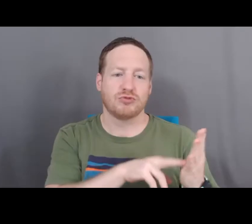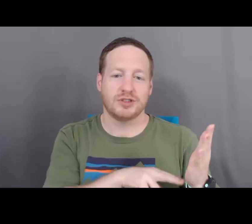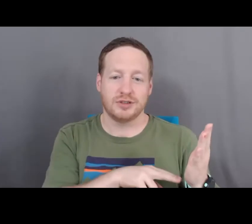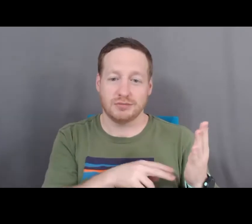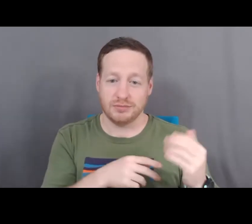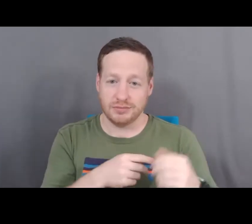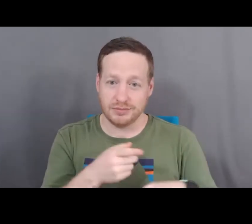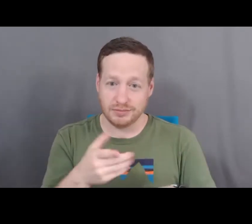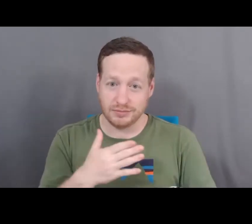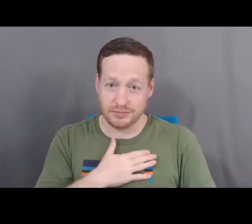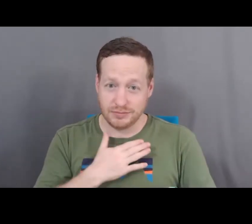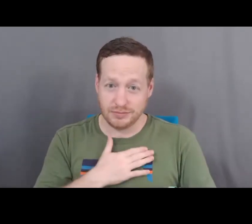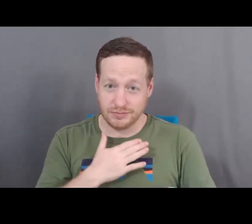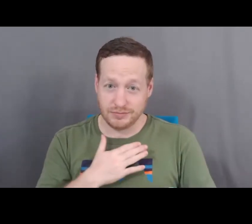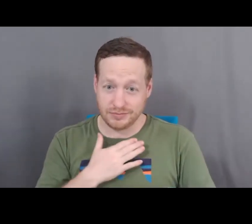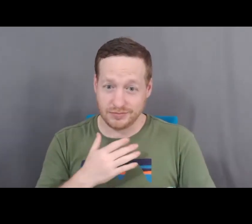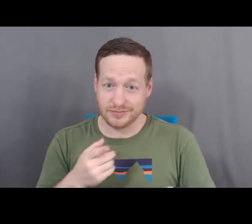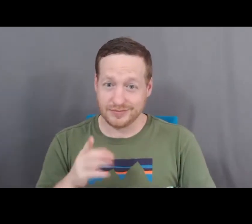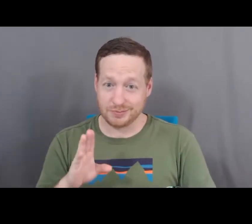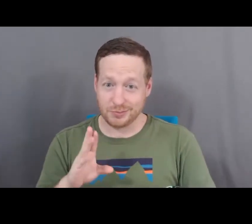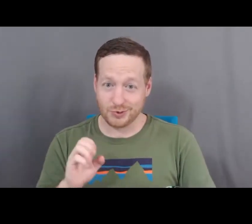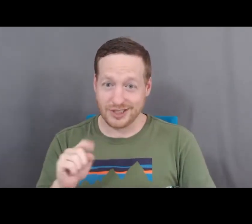it if you're willing to.